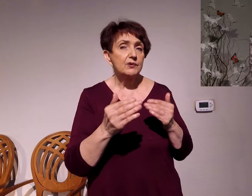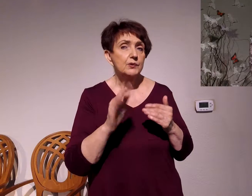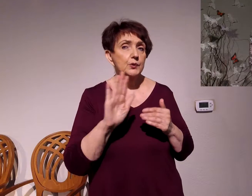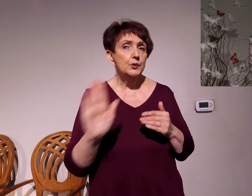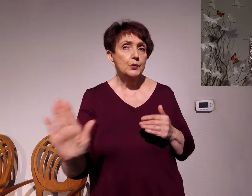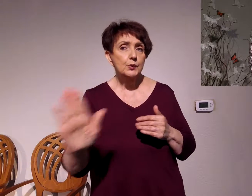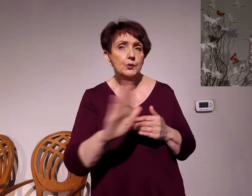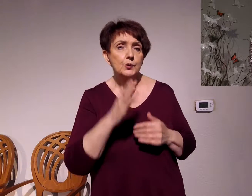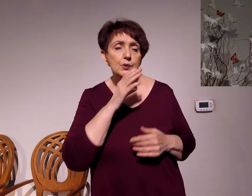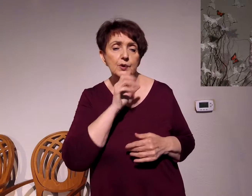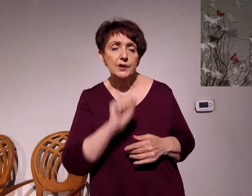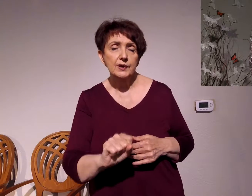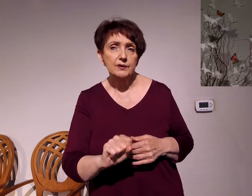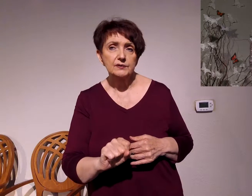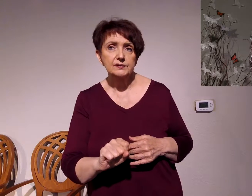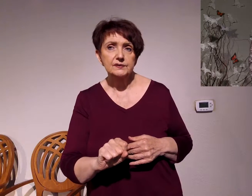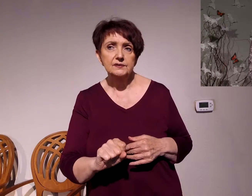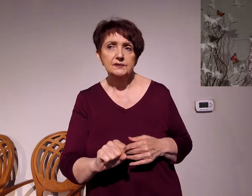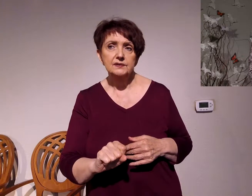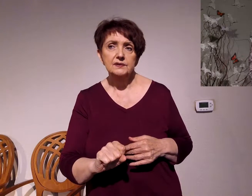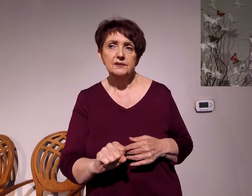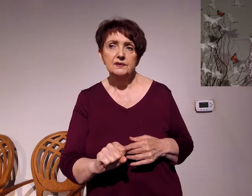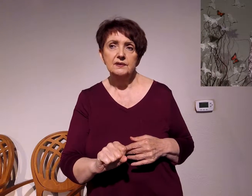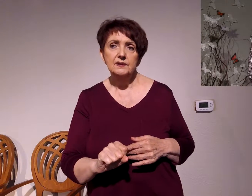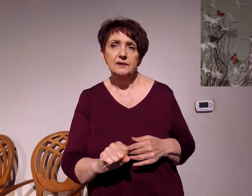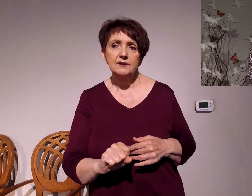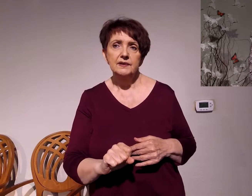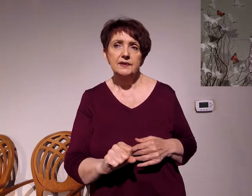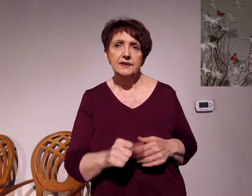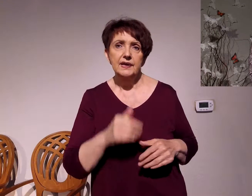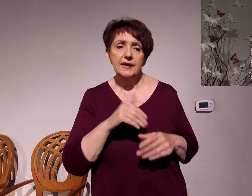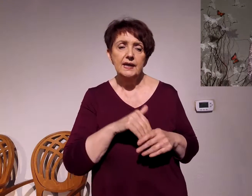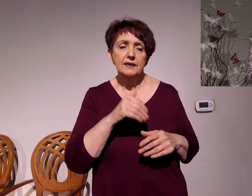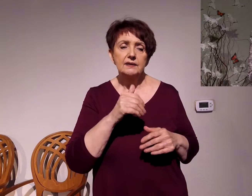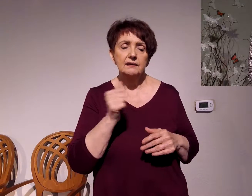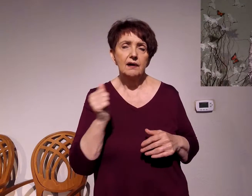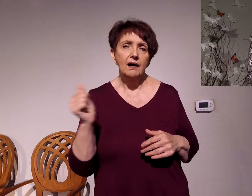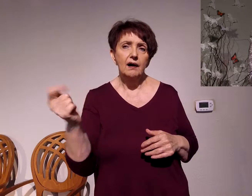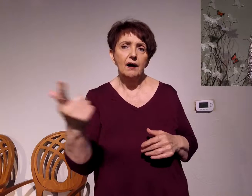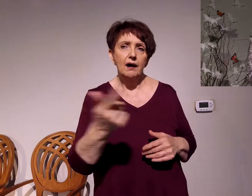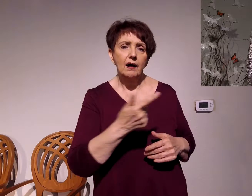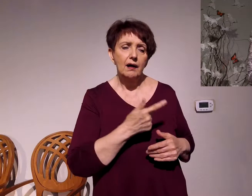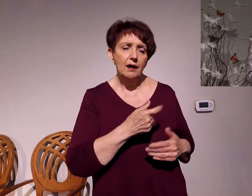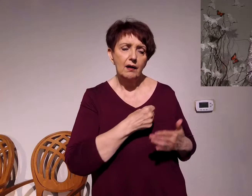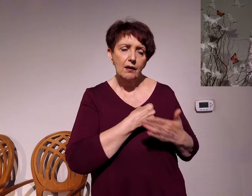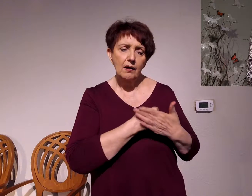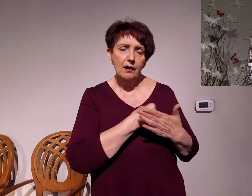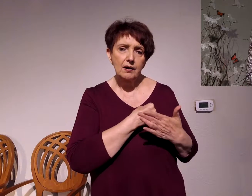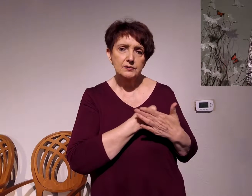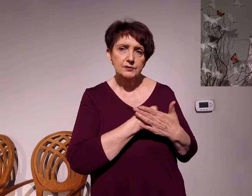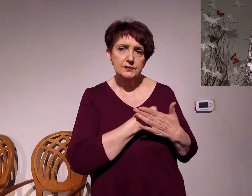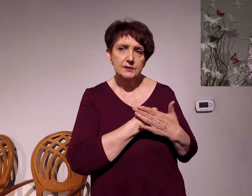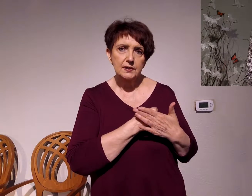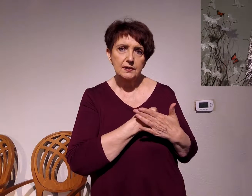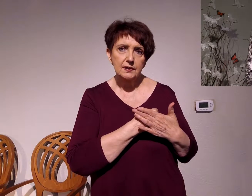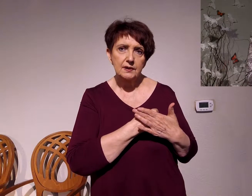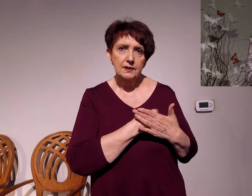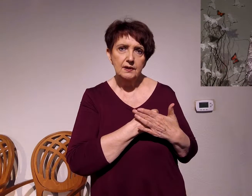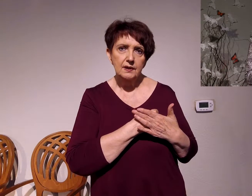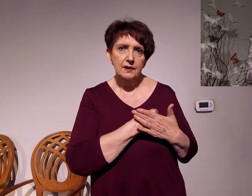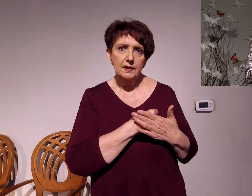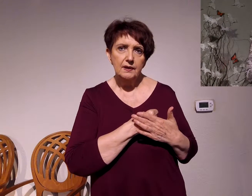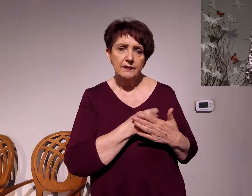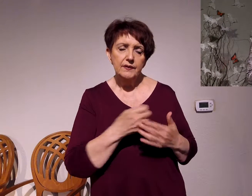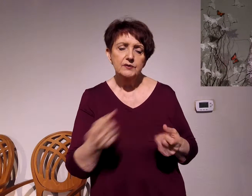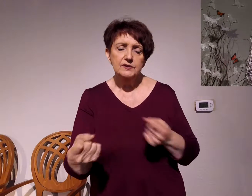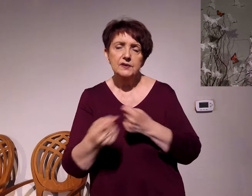years, there is in every being's heart the